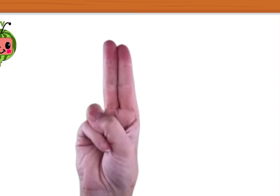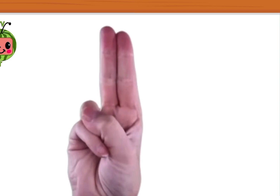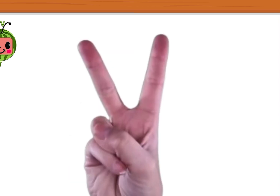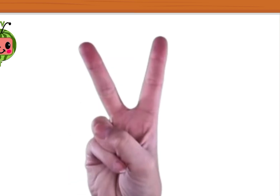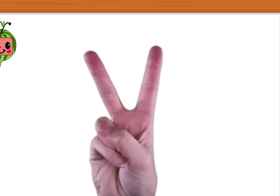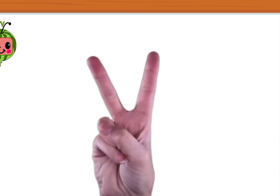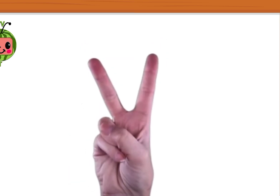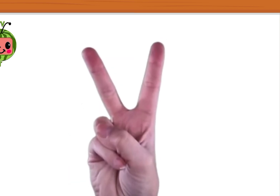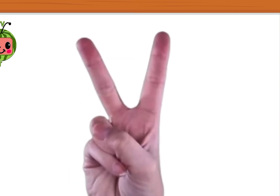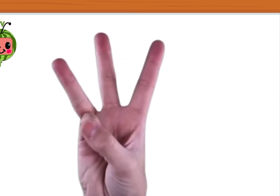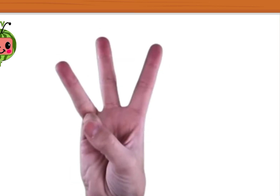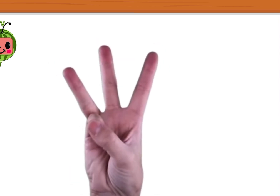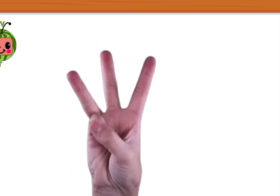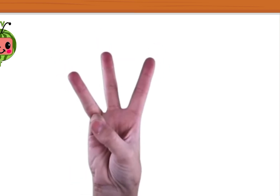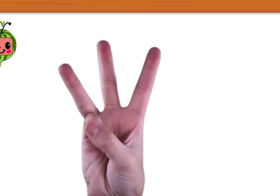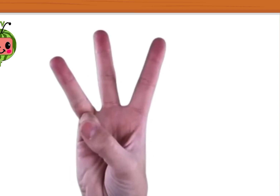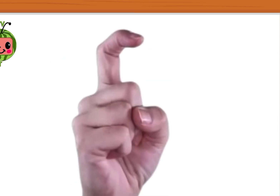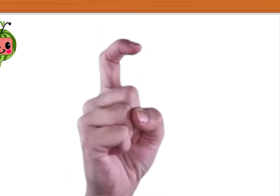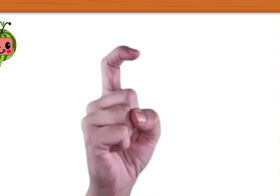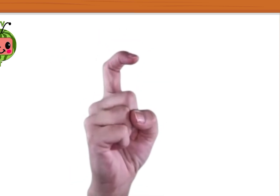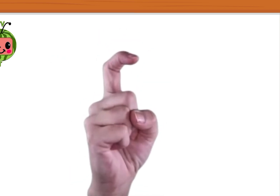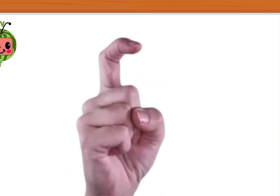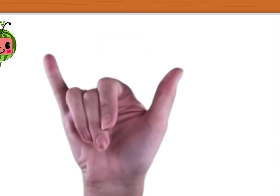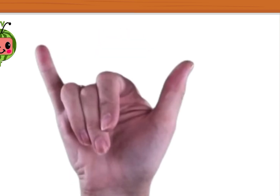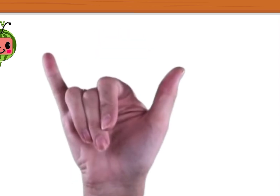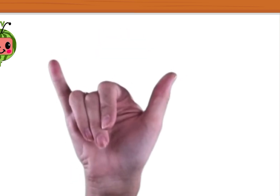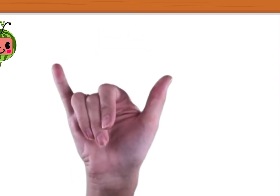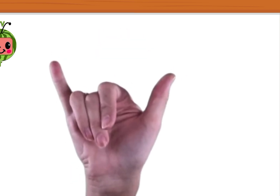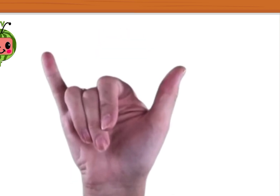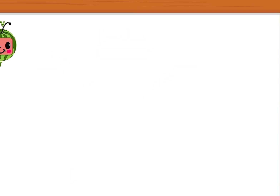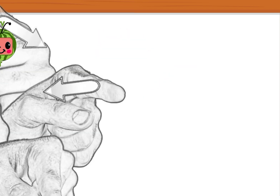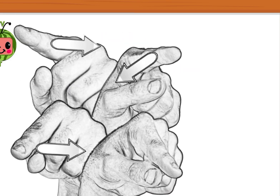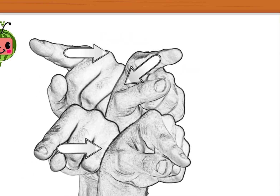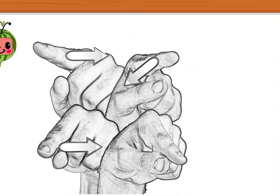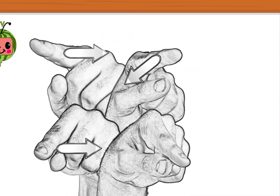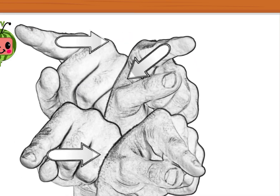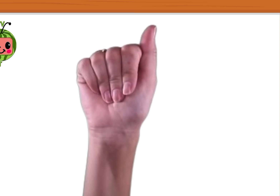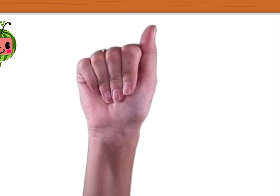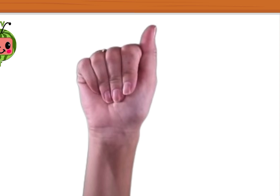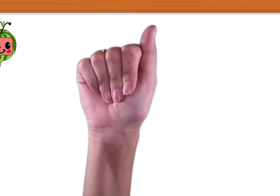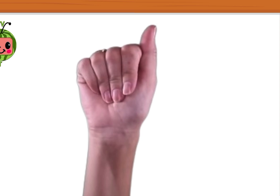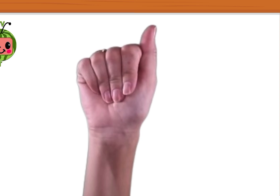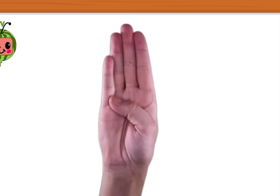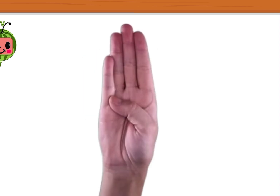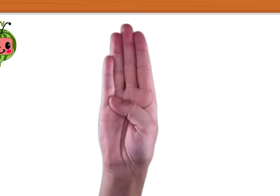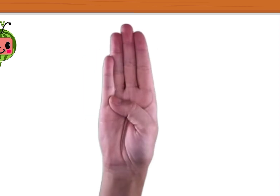V, W, X, Y, and Z. A, B,